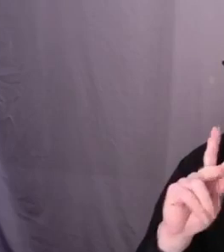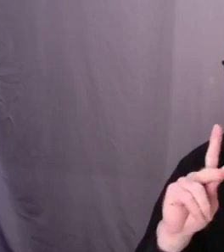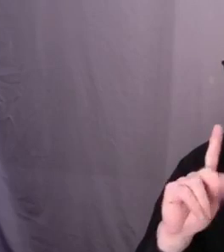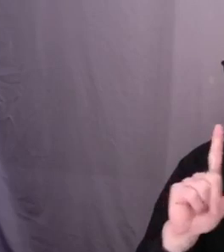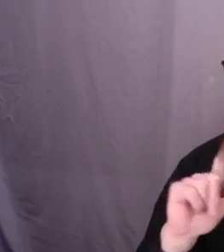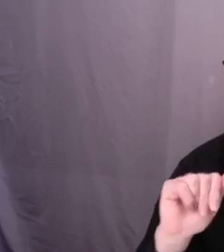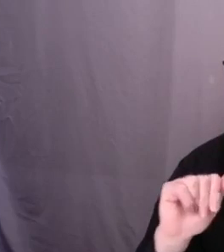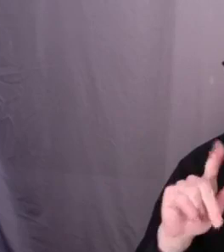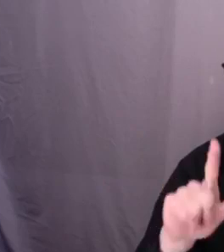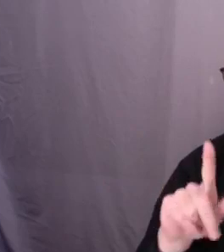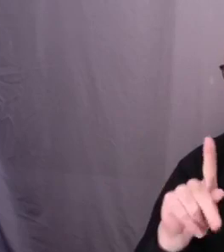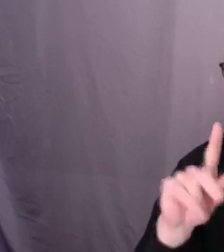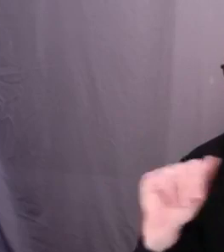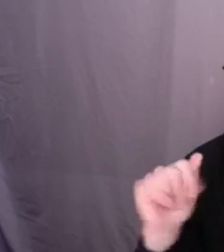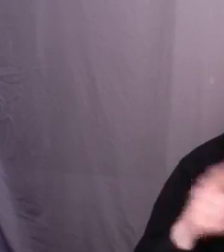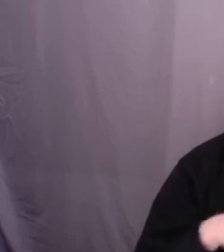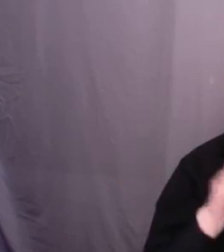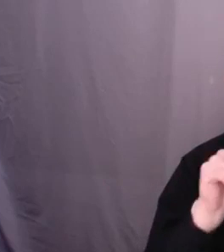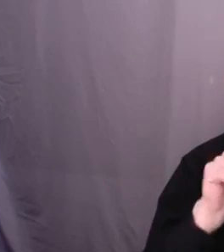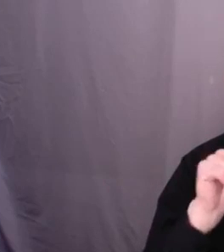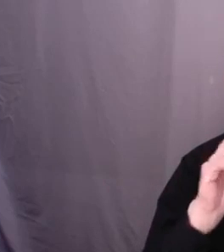mic, Liz.